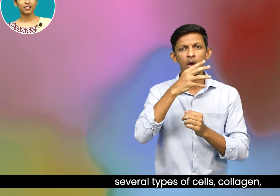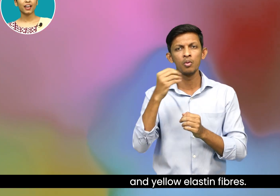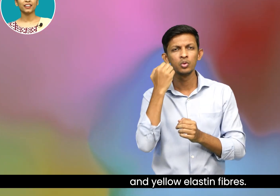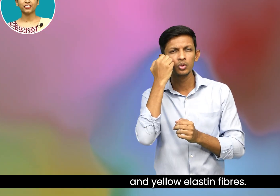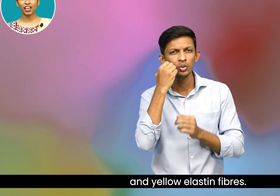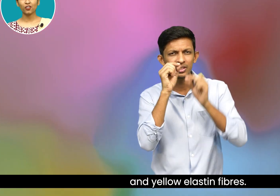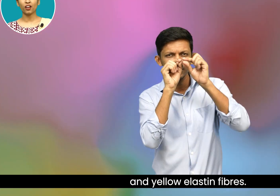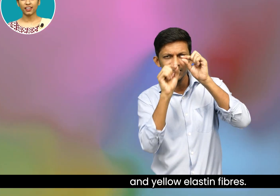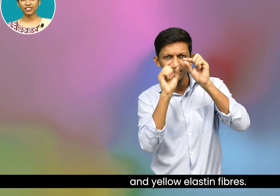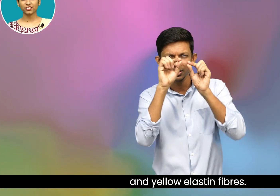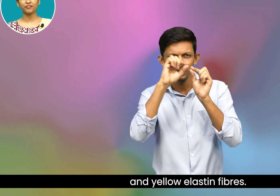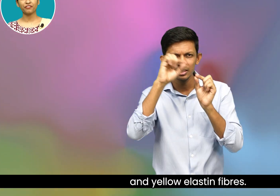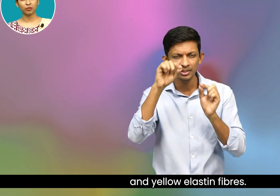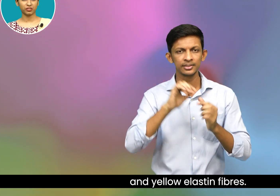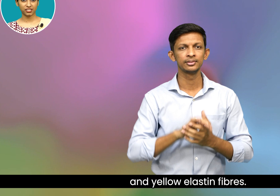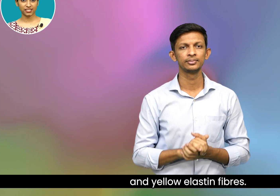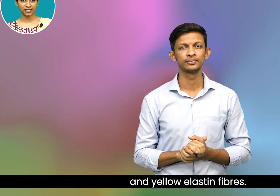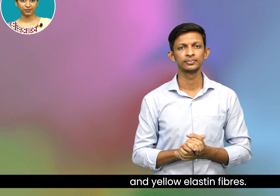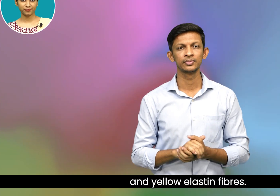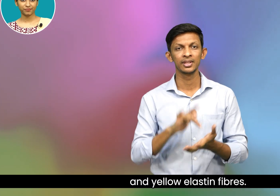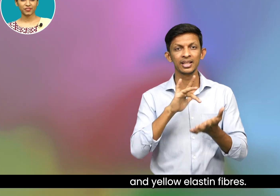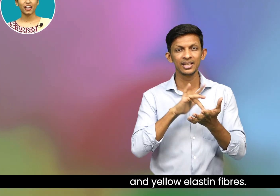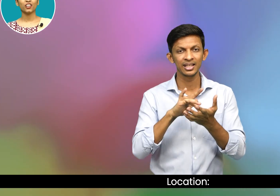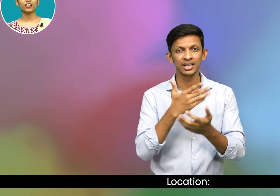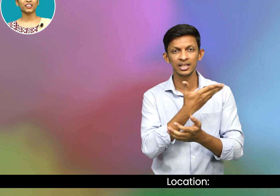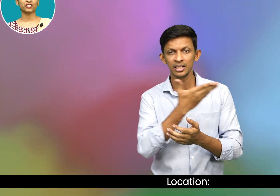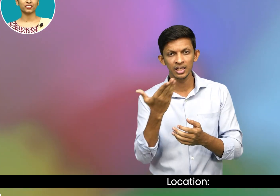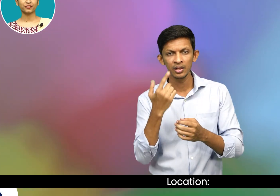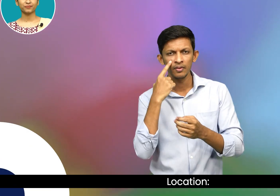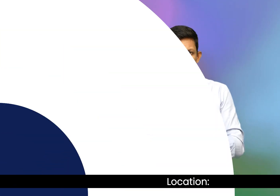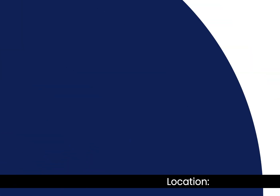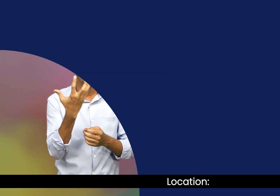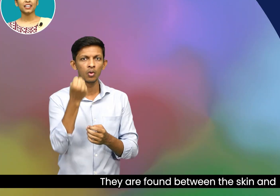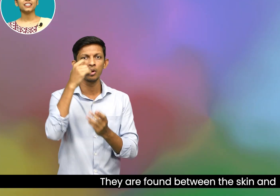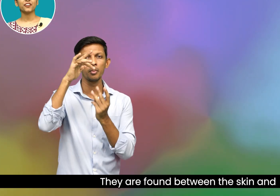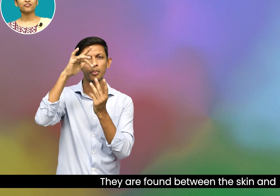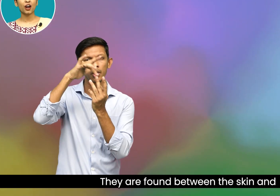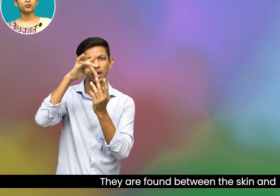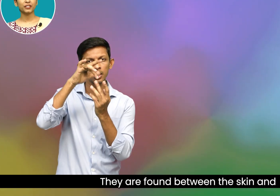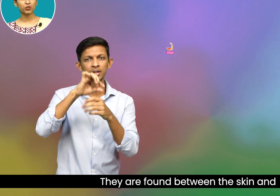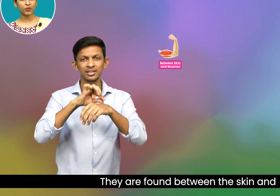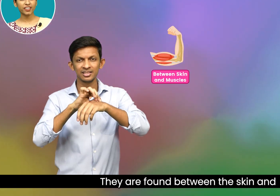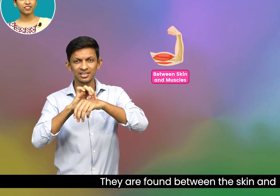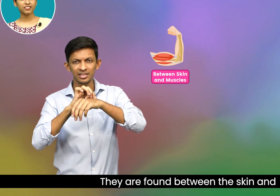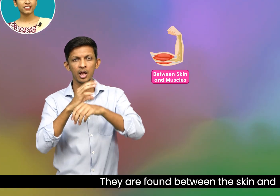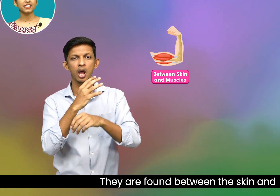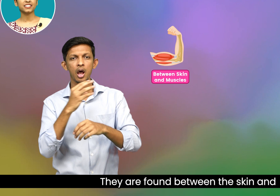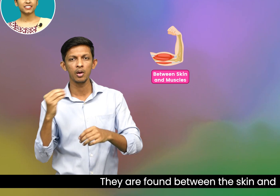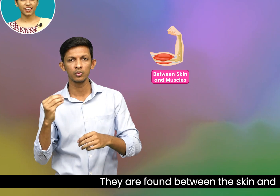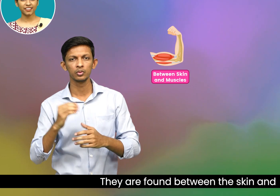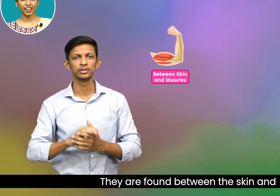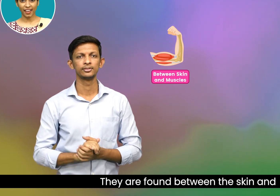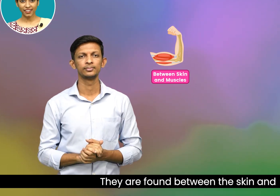collagen, and yellow elastin fibers. Location. They are found between